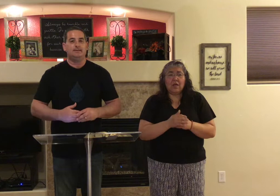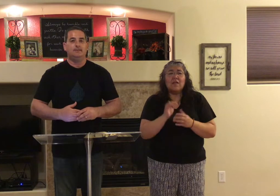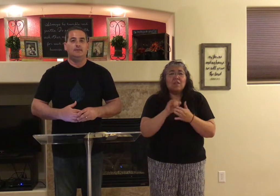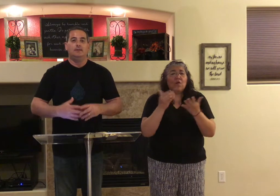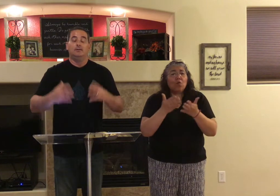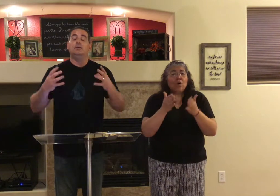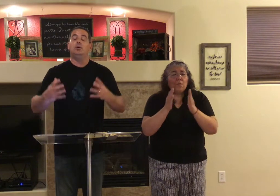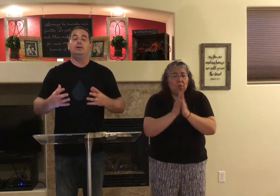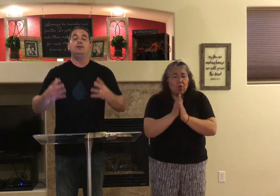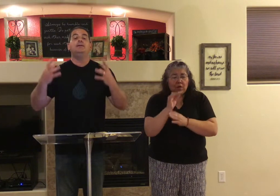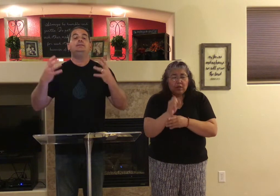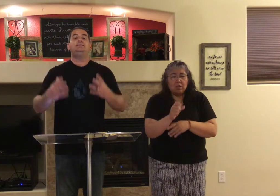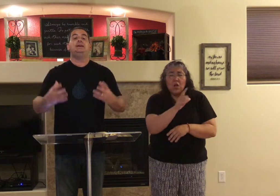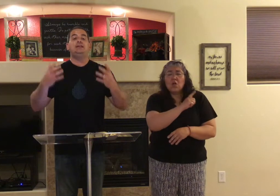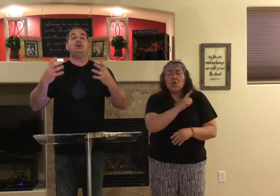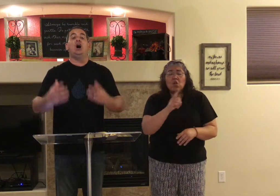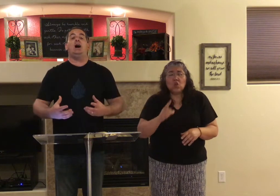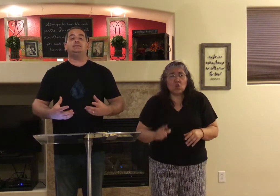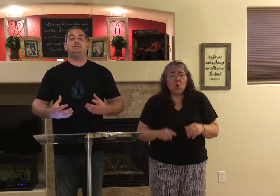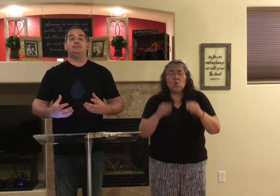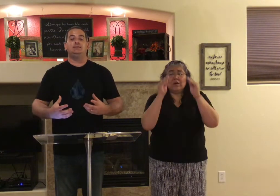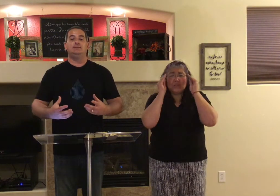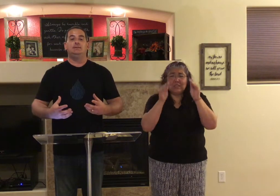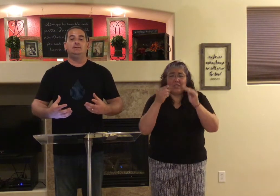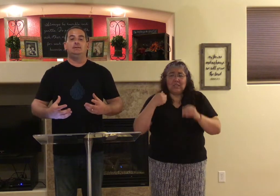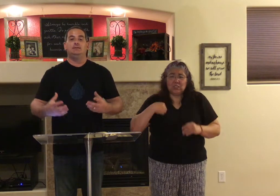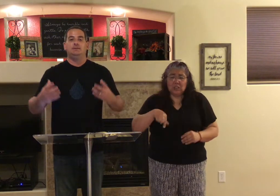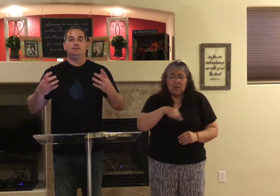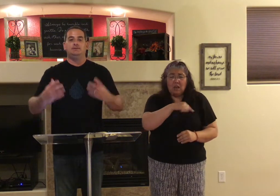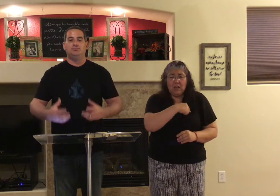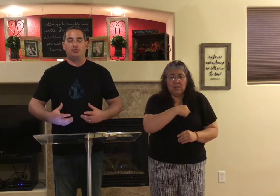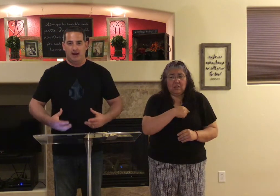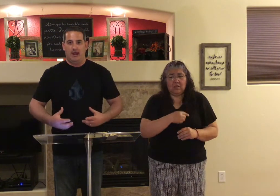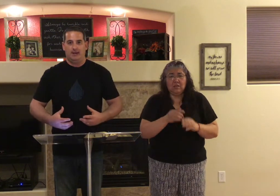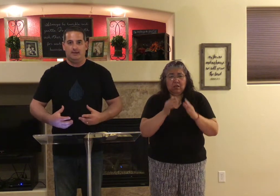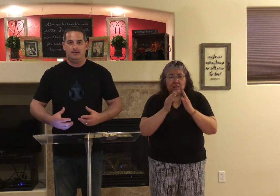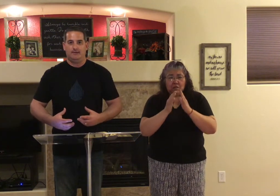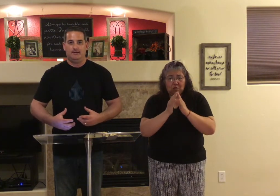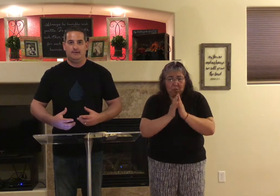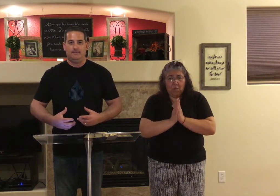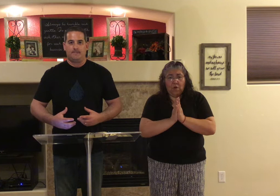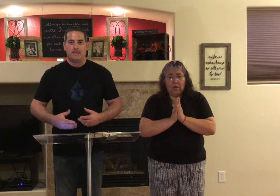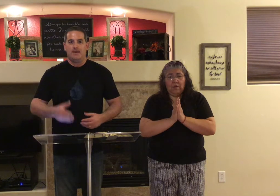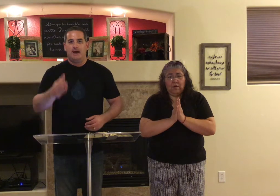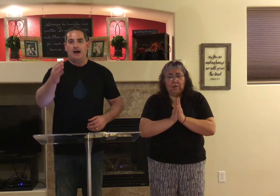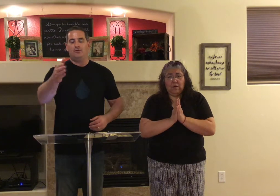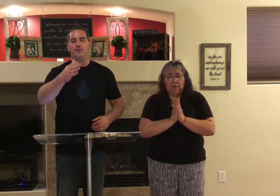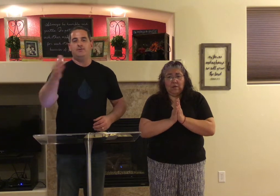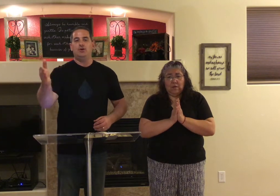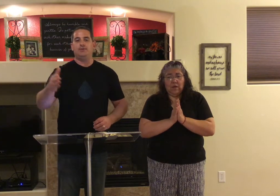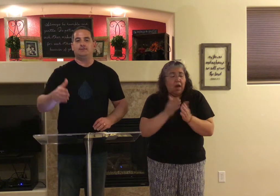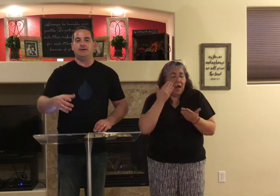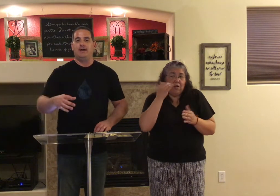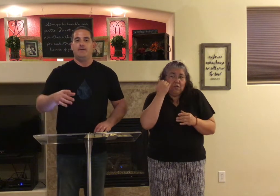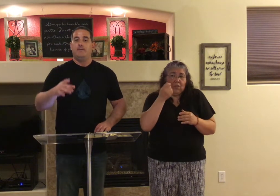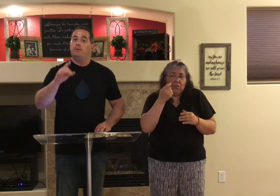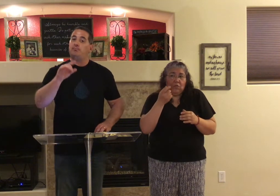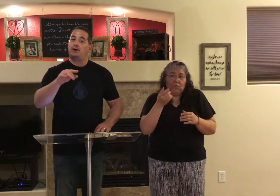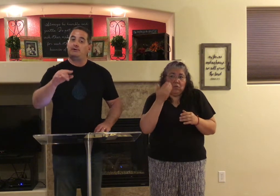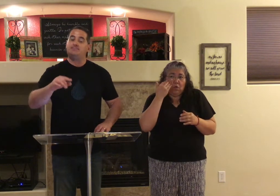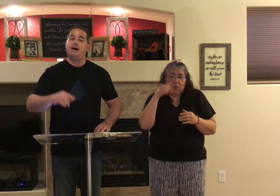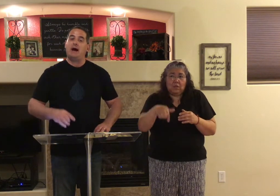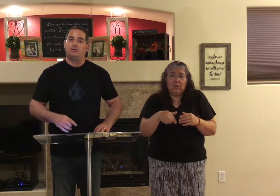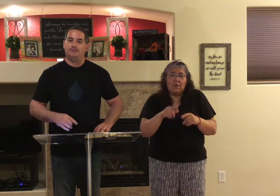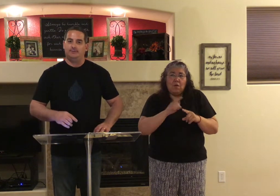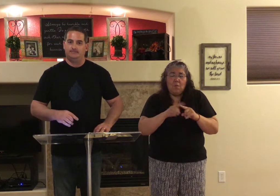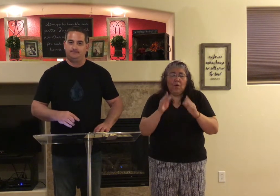is. Lord, teach us to pray. I don't know if you know this or not, but